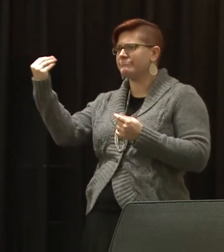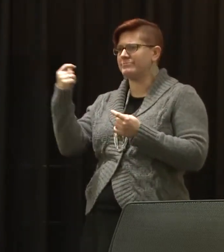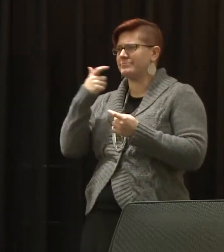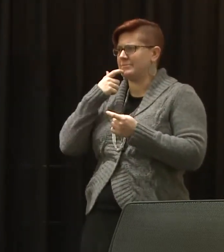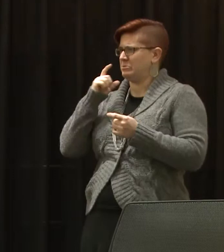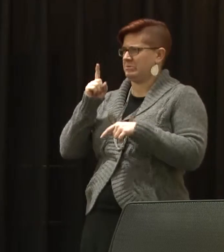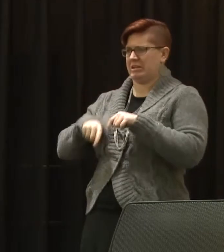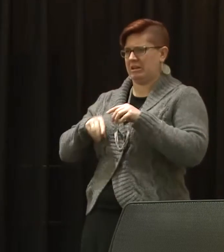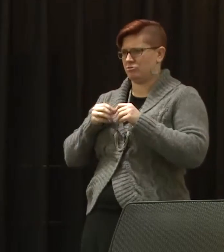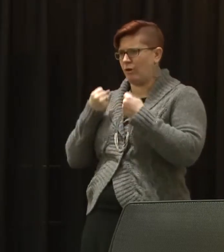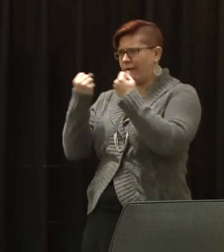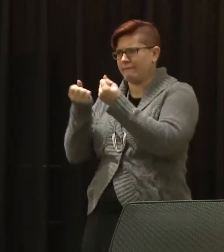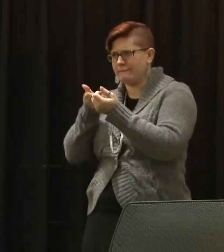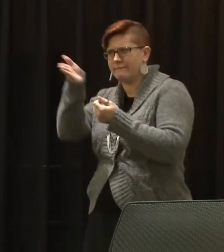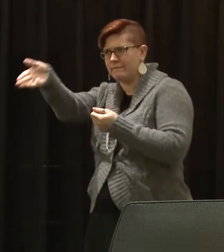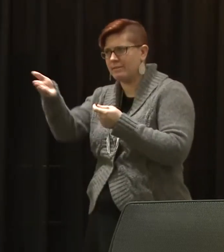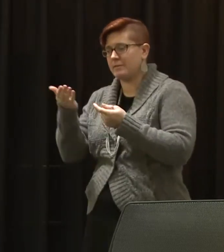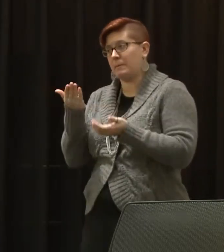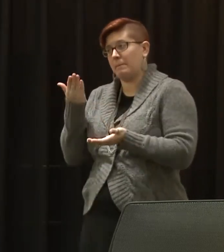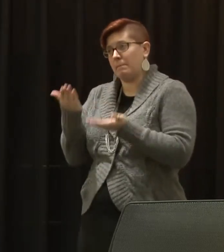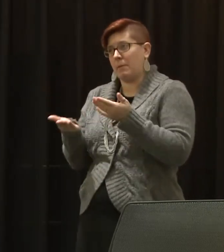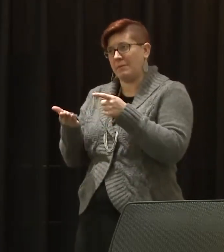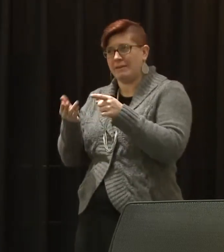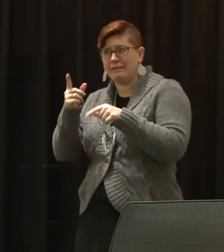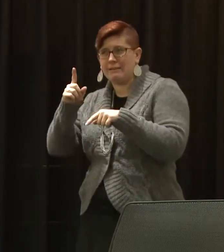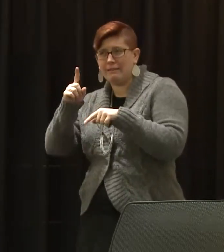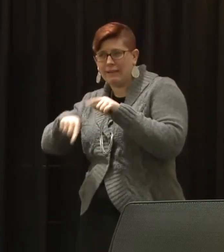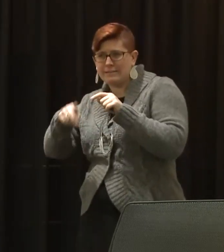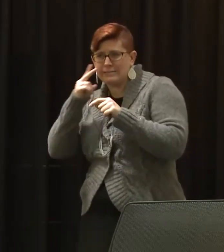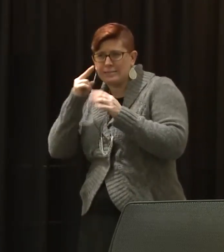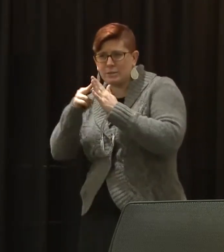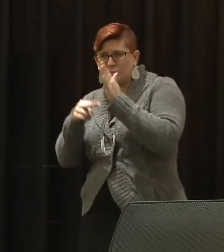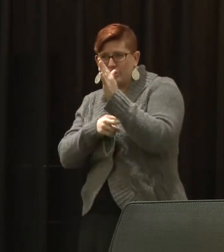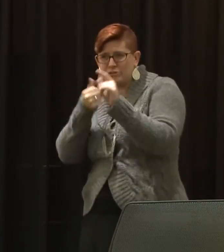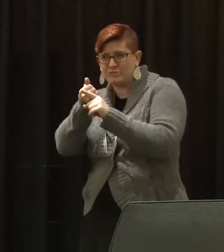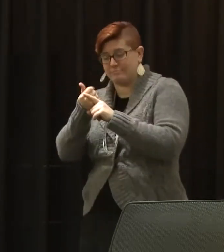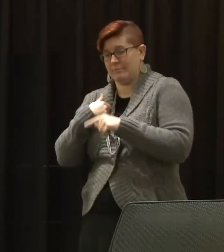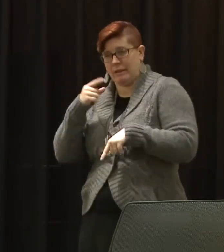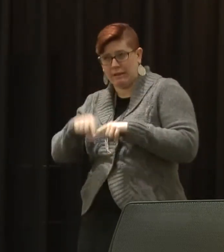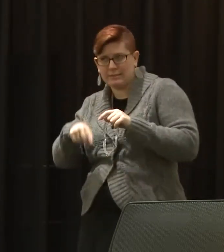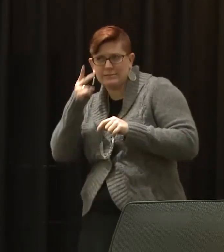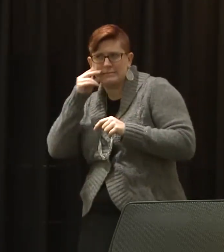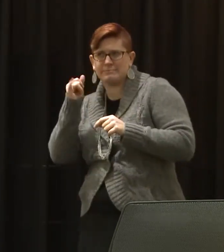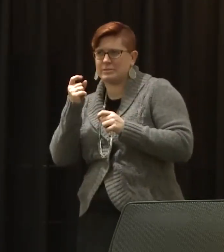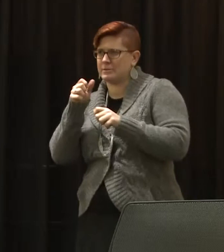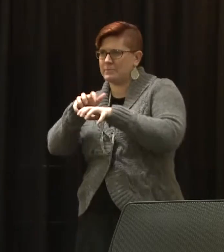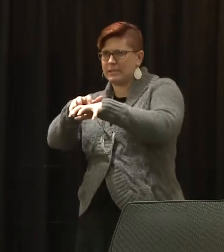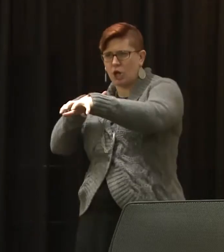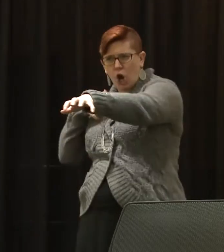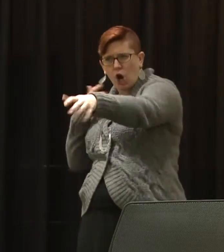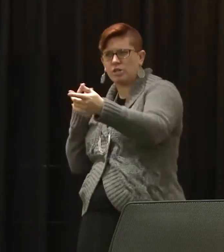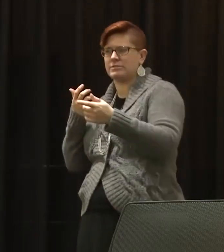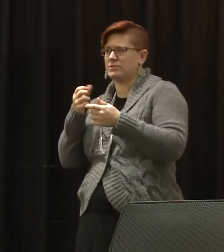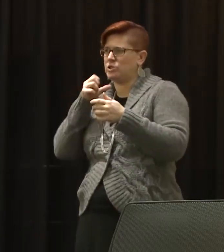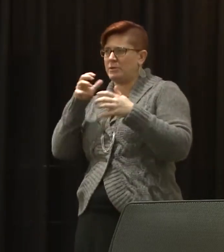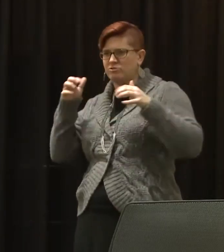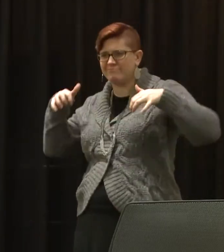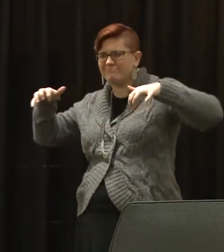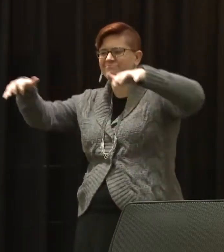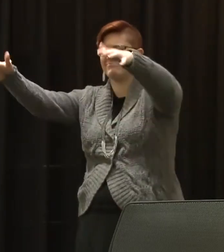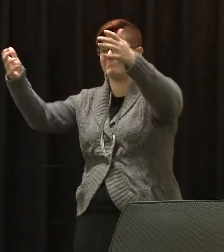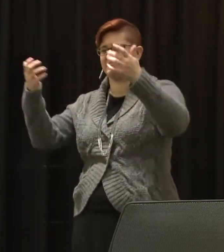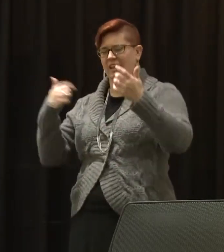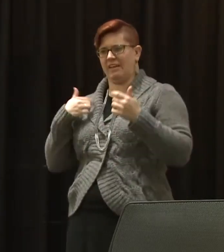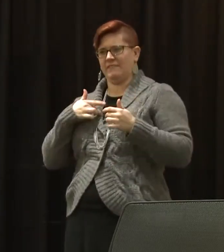fact. It's possible he can't see the drawbridge, though. I can't. There are too many cars and too much development. I